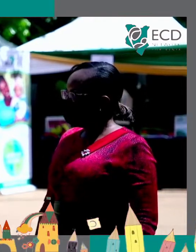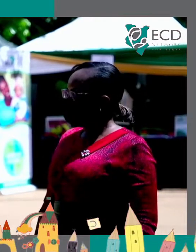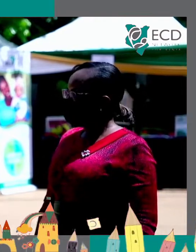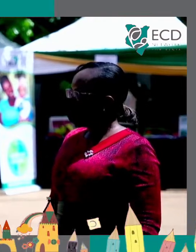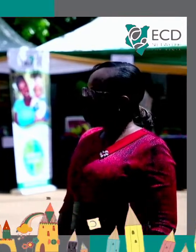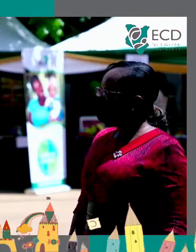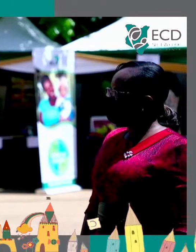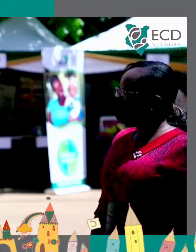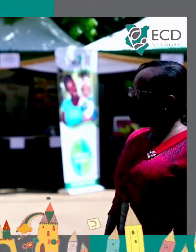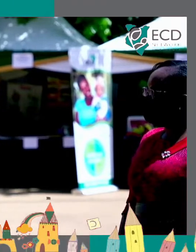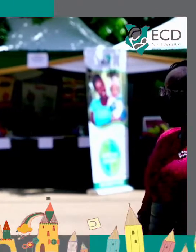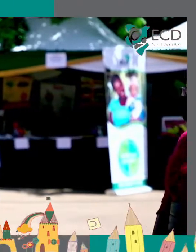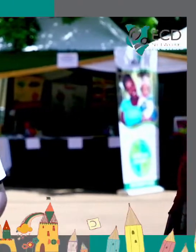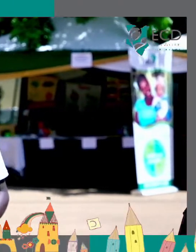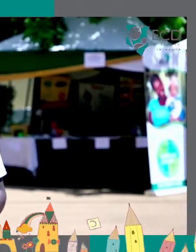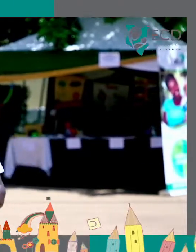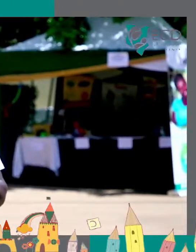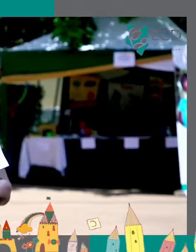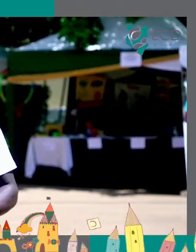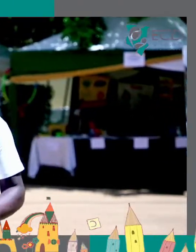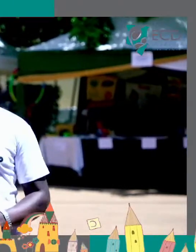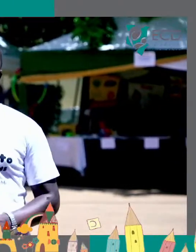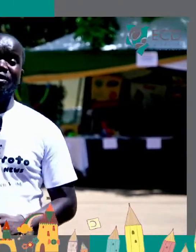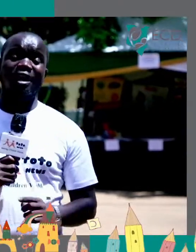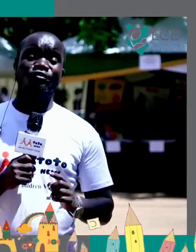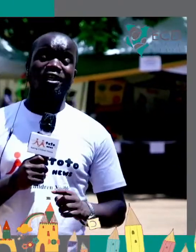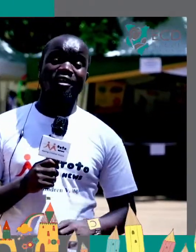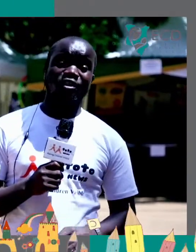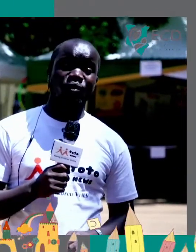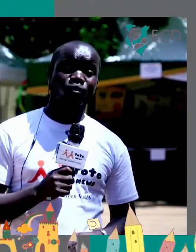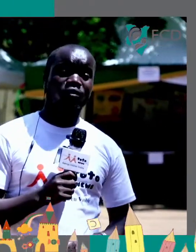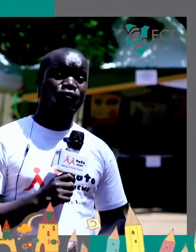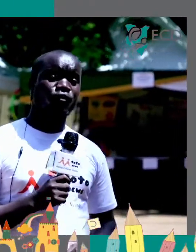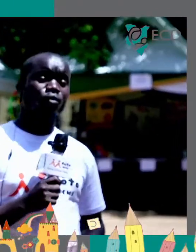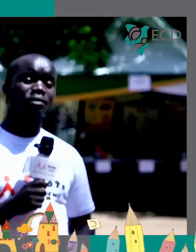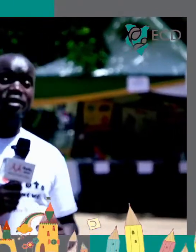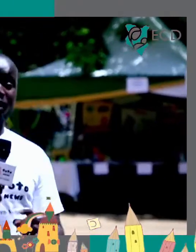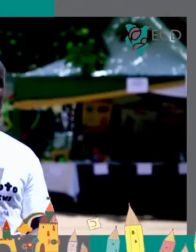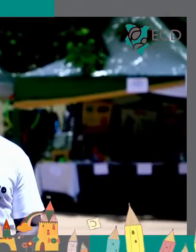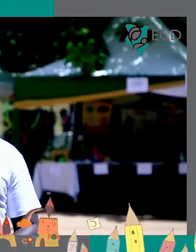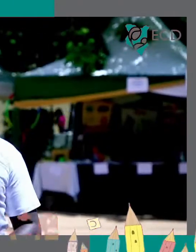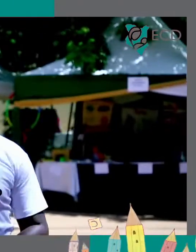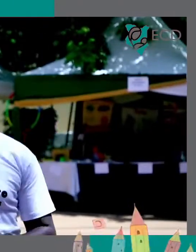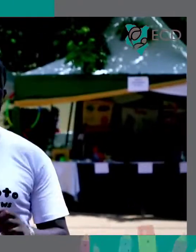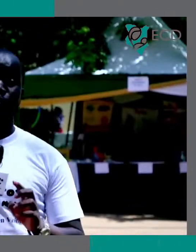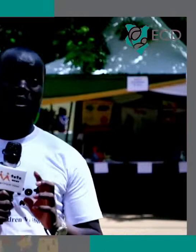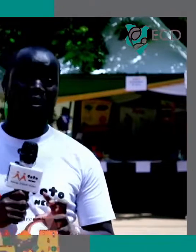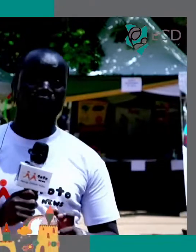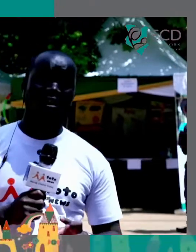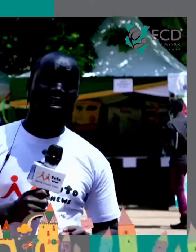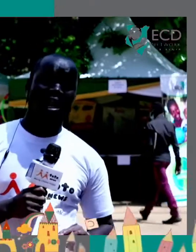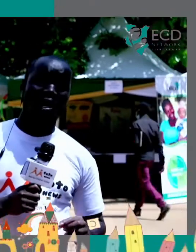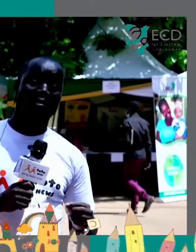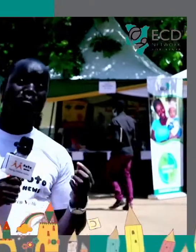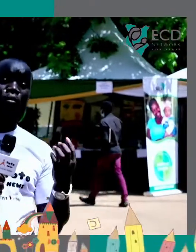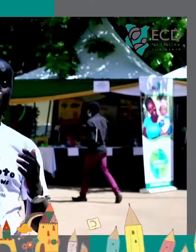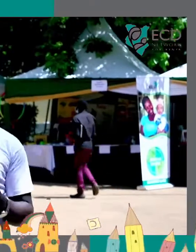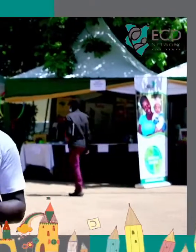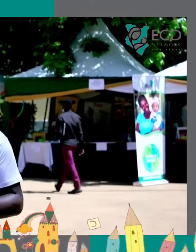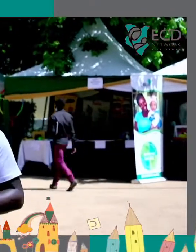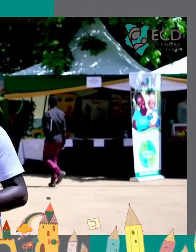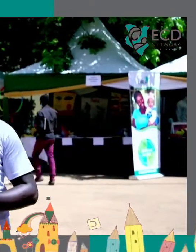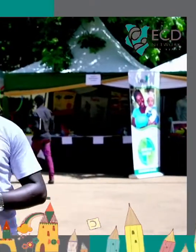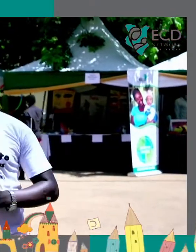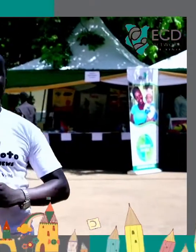much for that elaborate explanation. Now, we are going, after this, we are going for the breakaway sessions where we are going to have